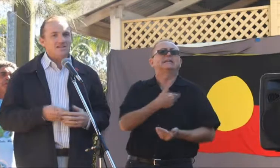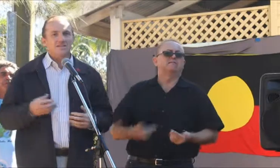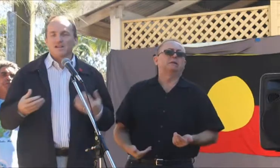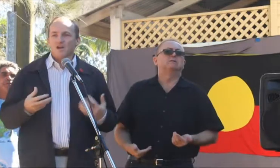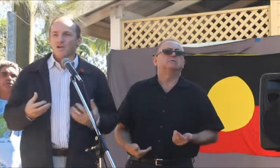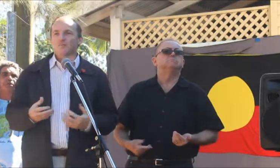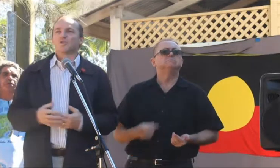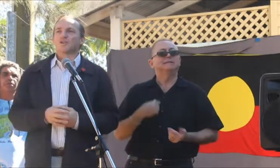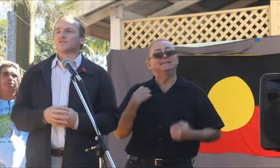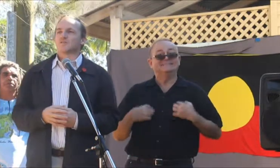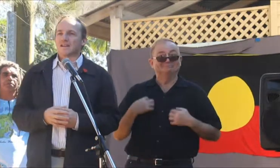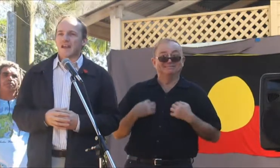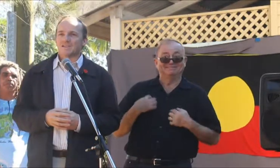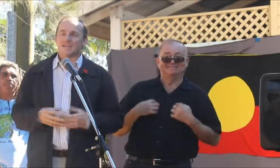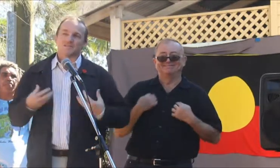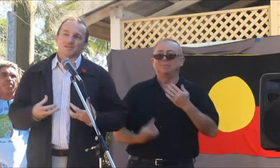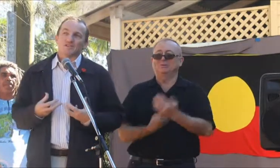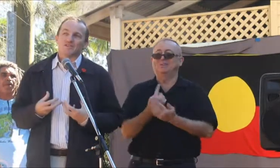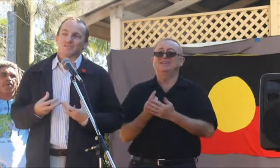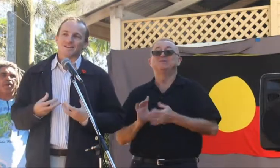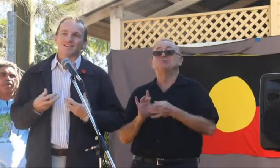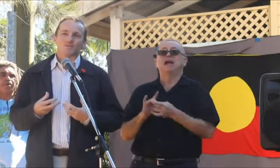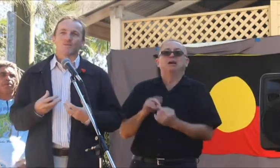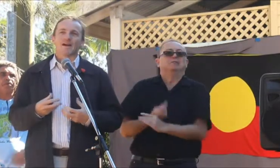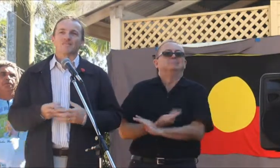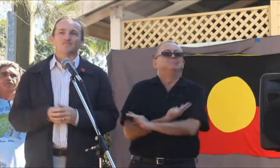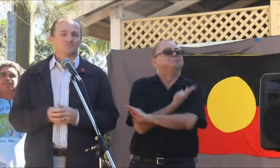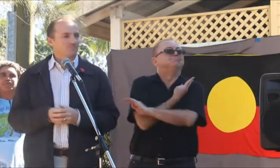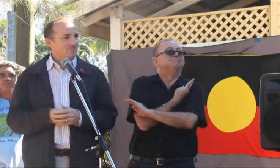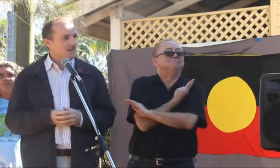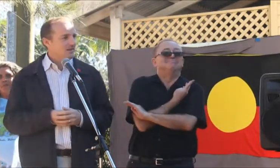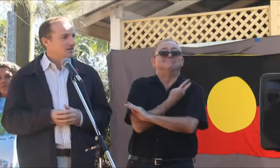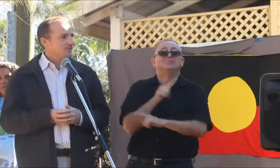me, it's an exciting opportunity to reconnect, and it gives me chills, you know, to talk about it.